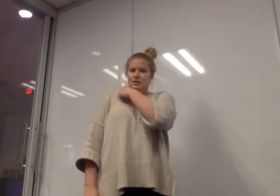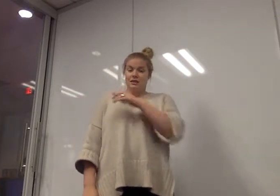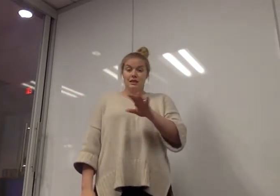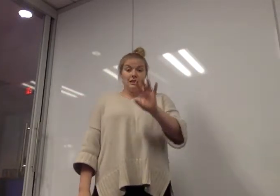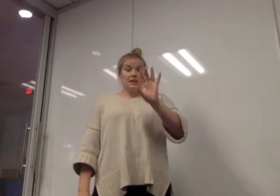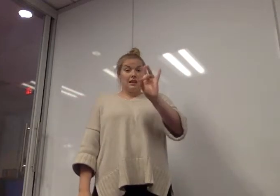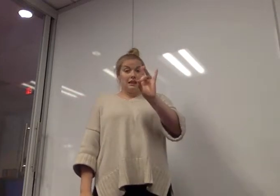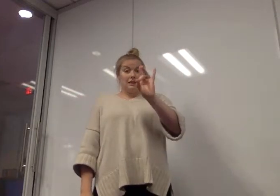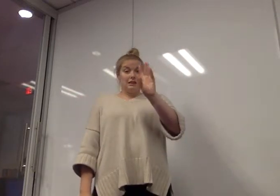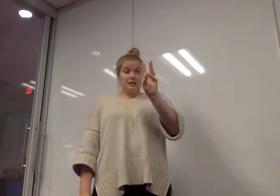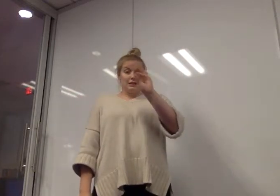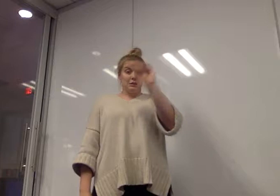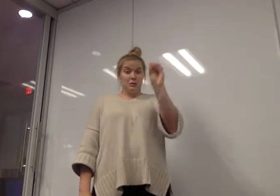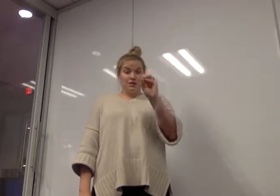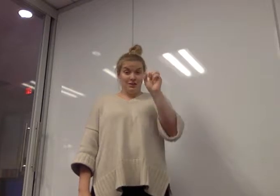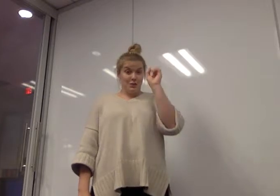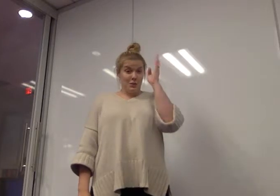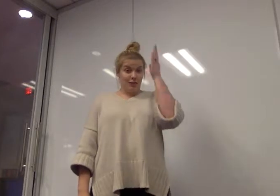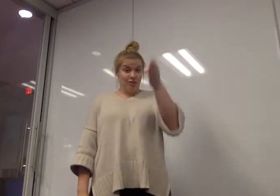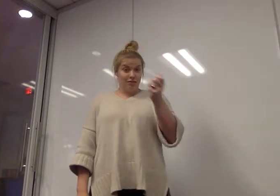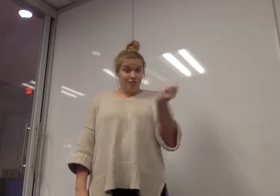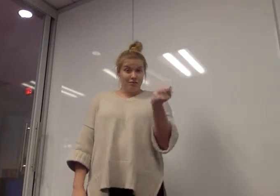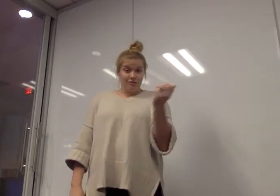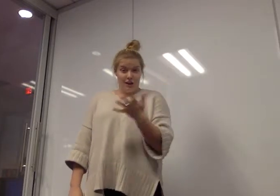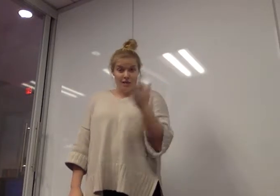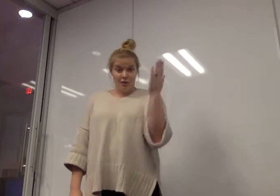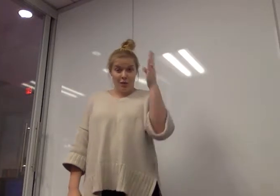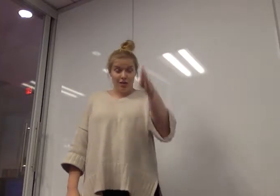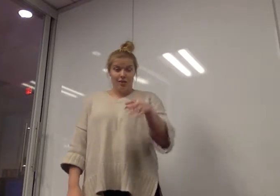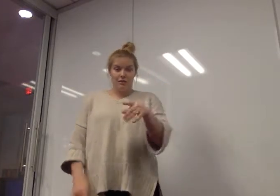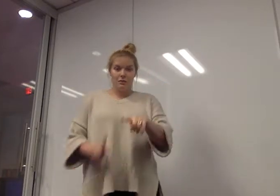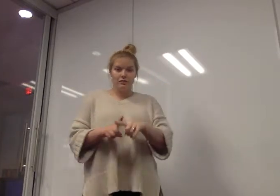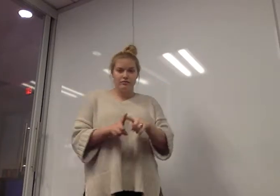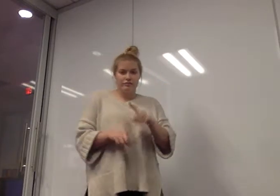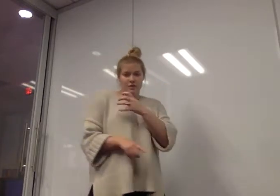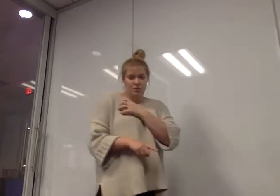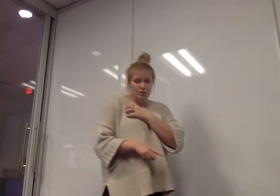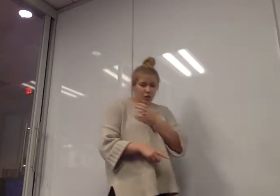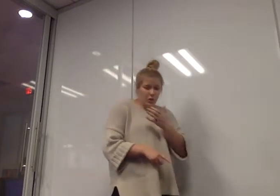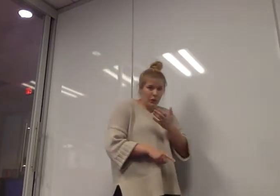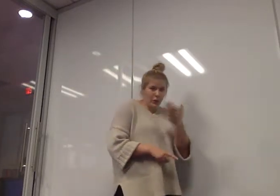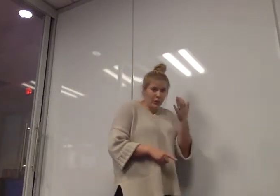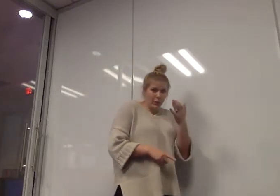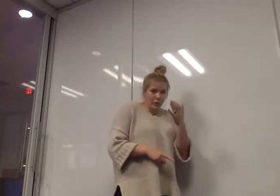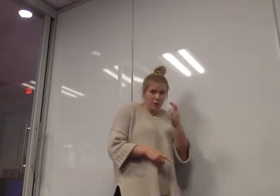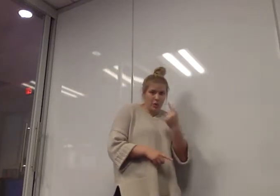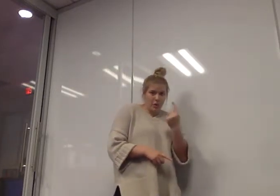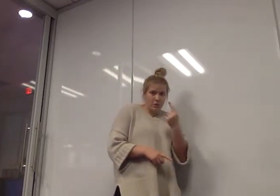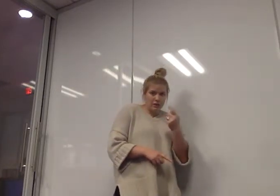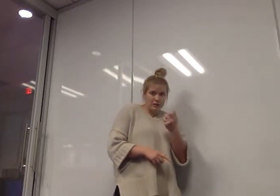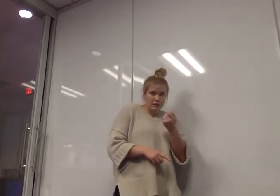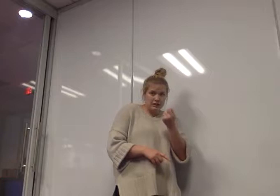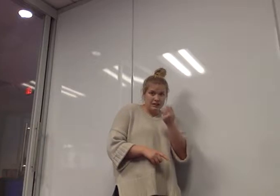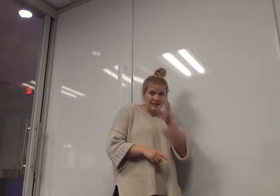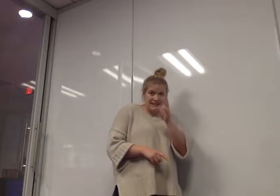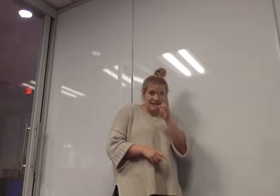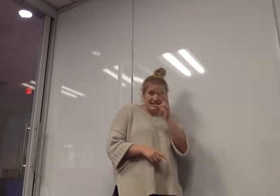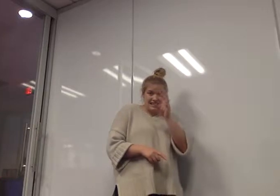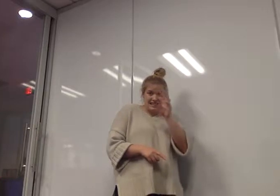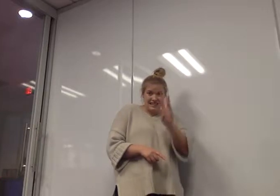of you will gamble. When you're in the low power pose condition, only 60%. And that's a pretty whopping significant difference. Here's what we find